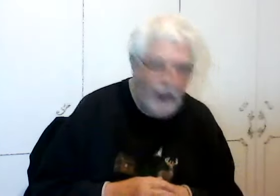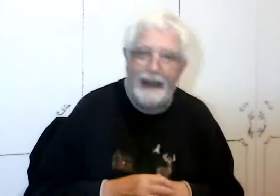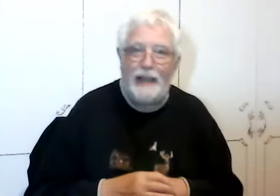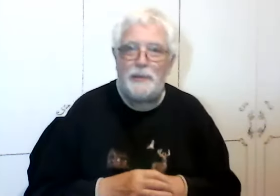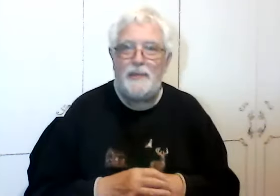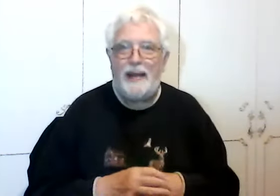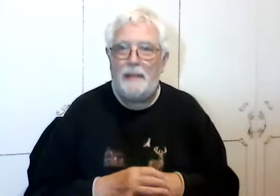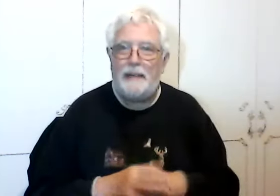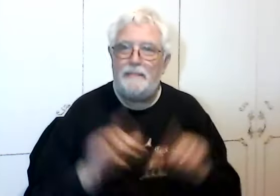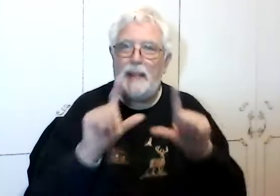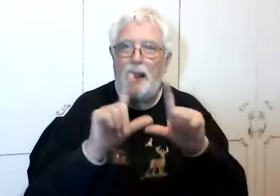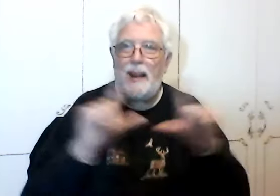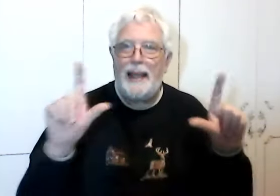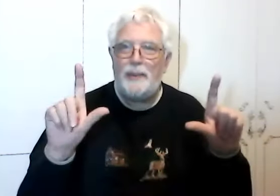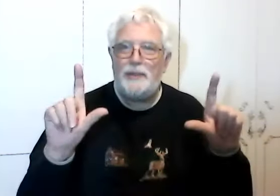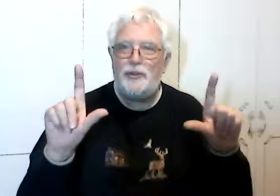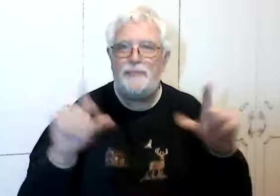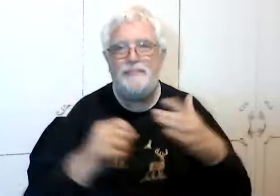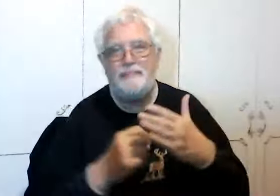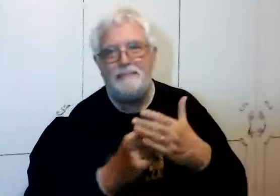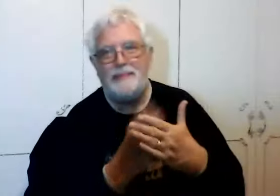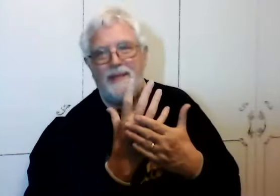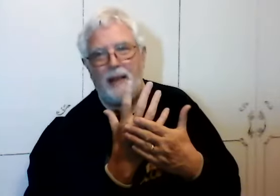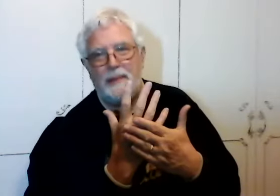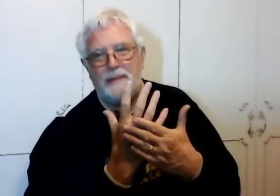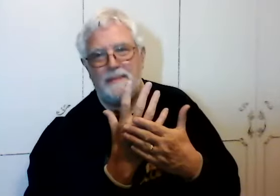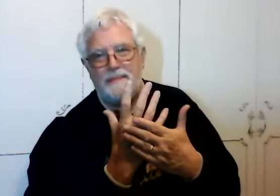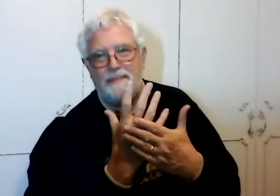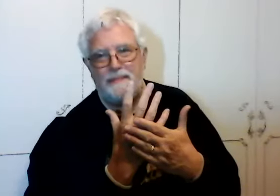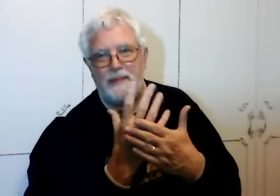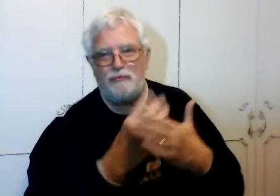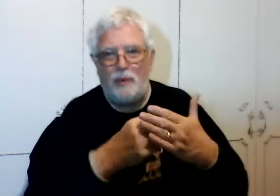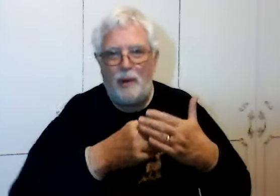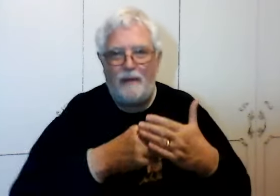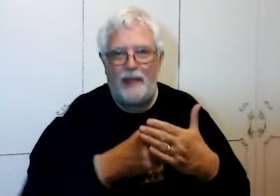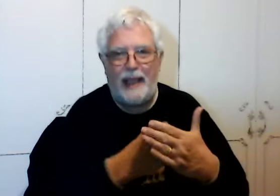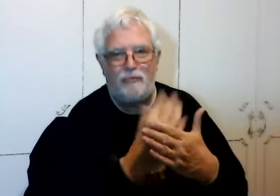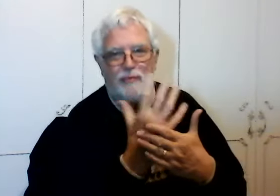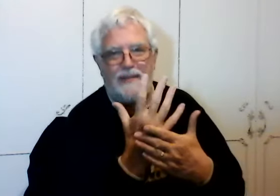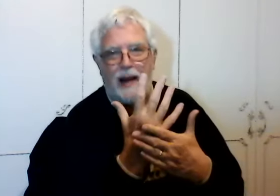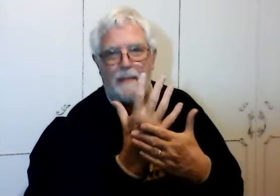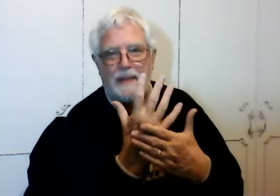Language development. Language development. Roll it off your hand. Development.